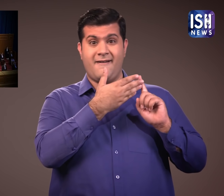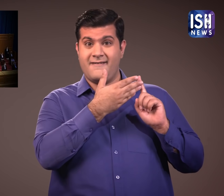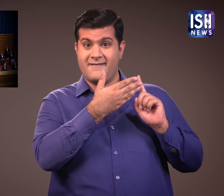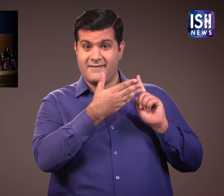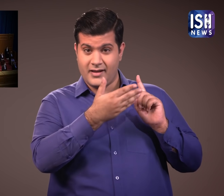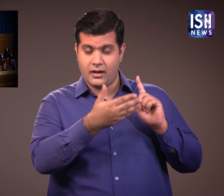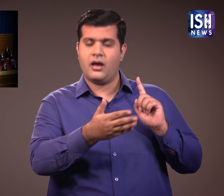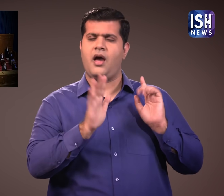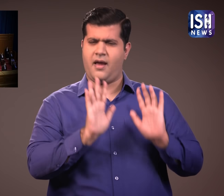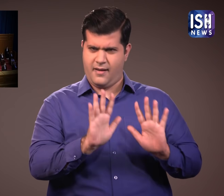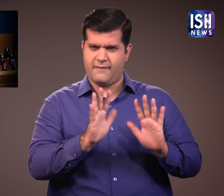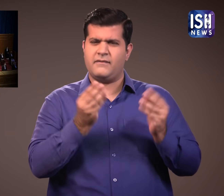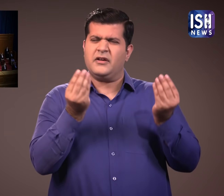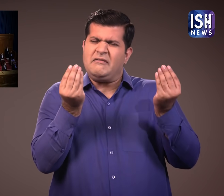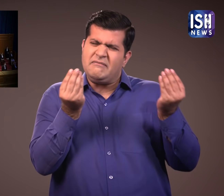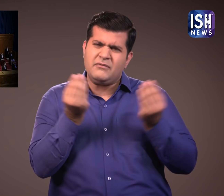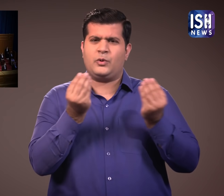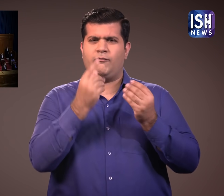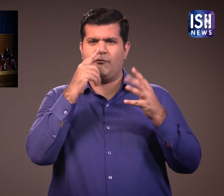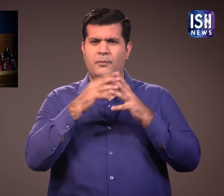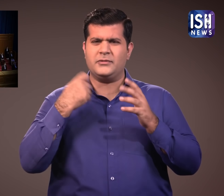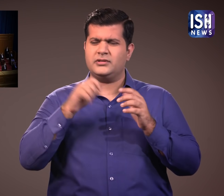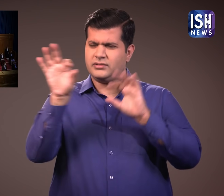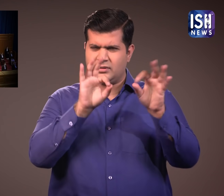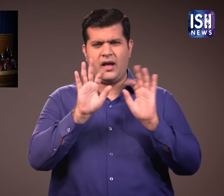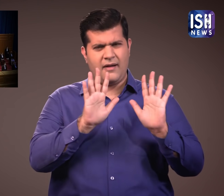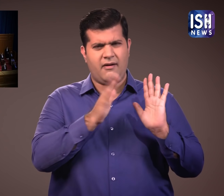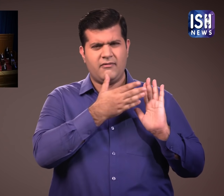After that, there have been very few women judges in the Supreme Court.